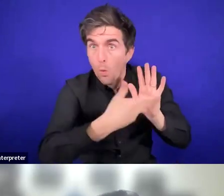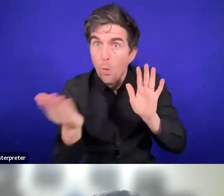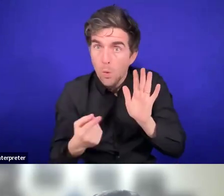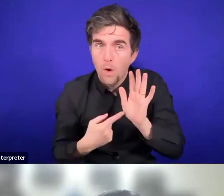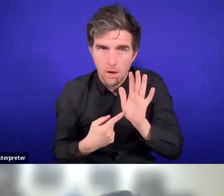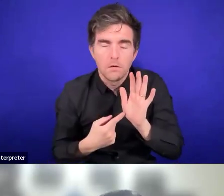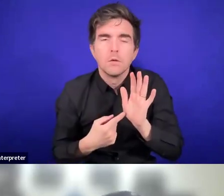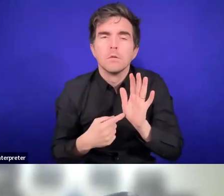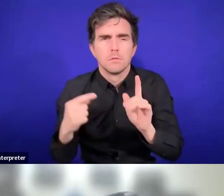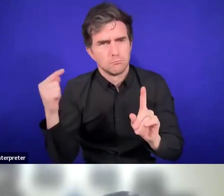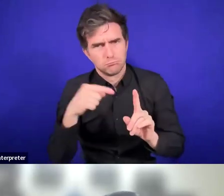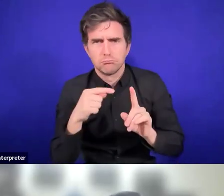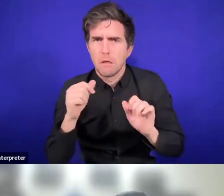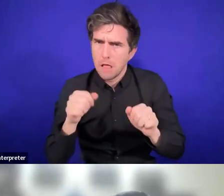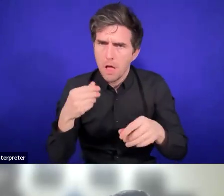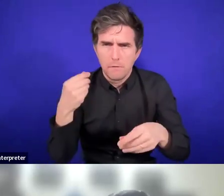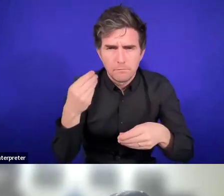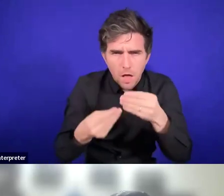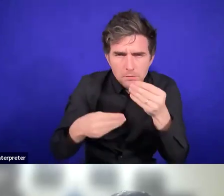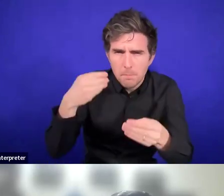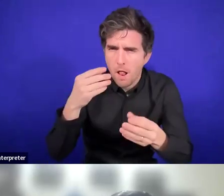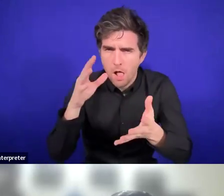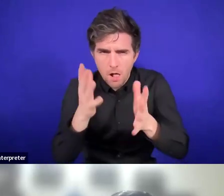it accordingly. Yeah, so thank you.